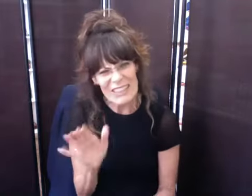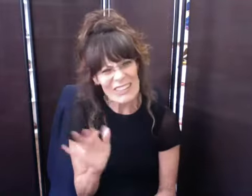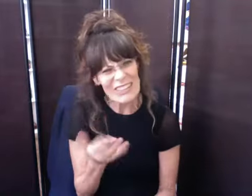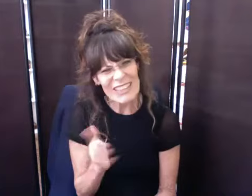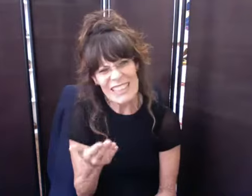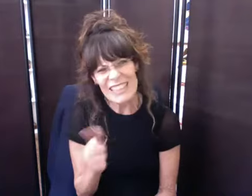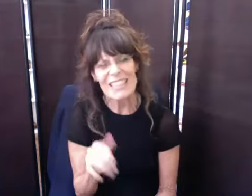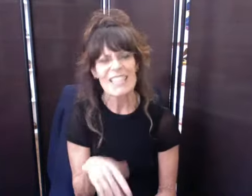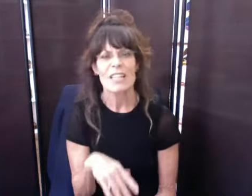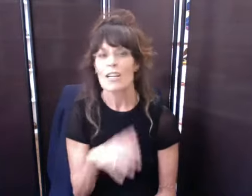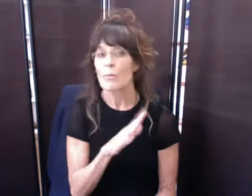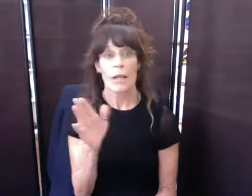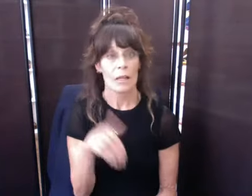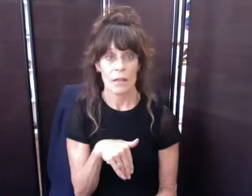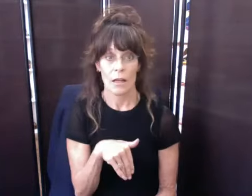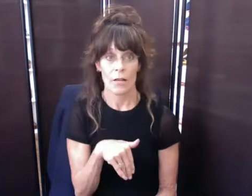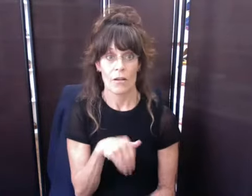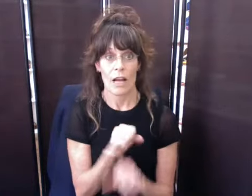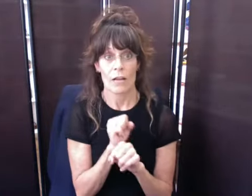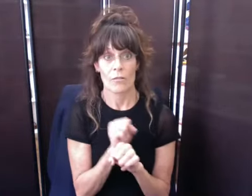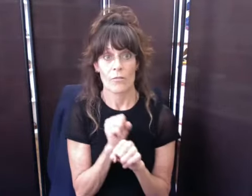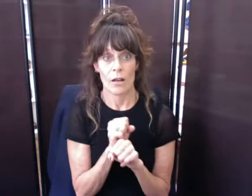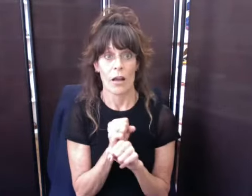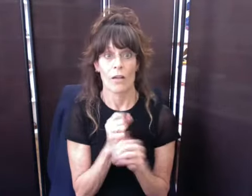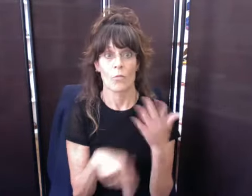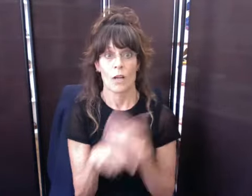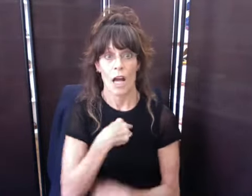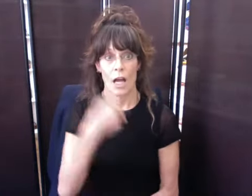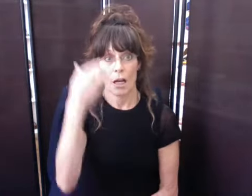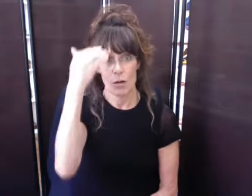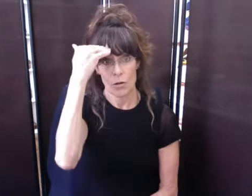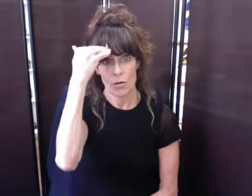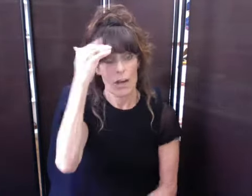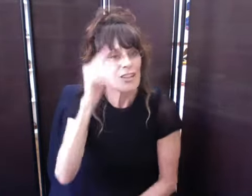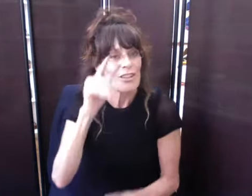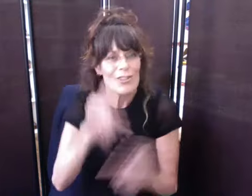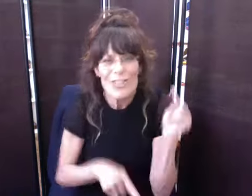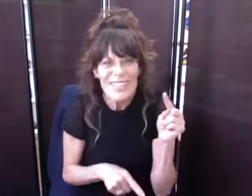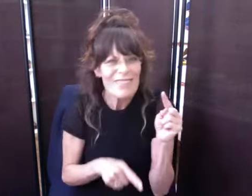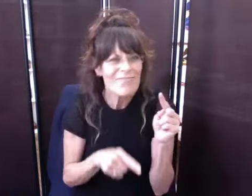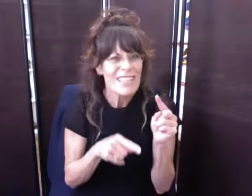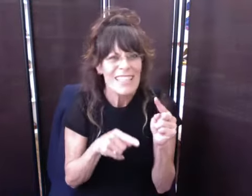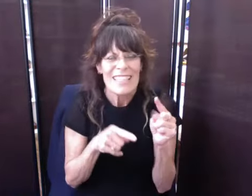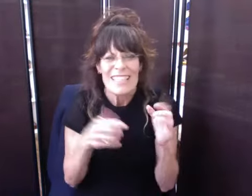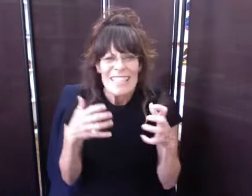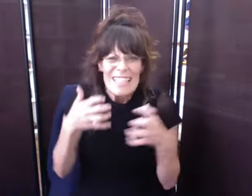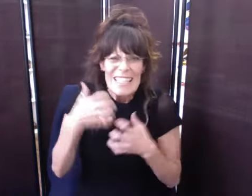I could never exercise that which I knew. I could never get it into actual